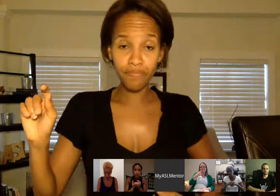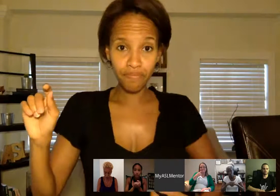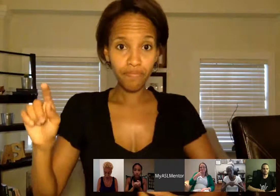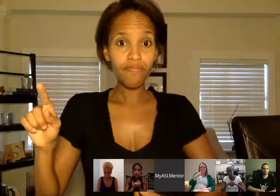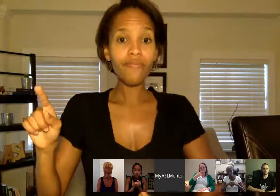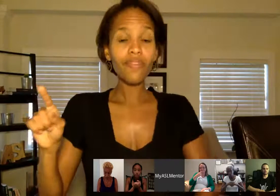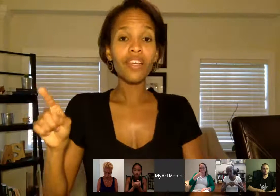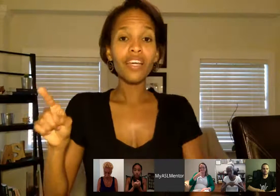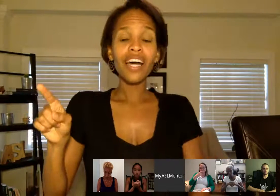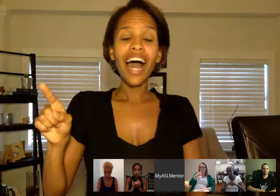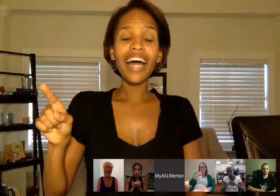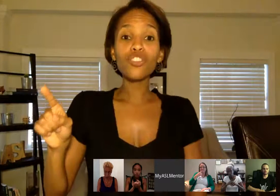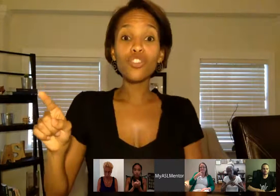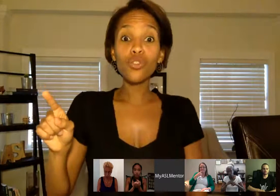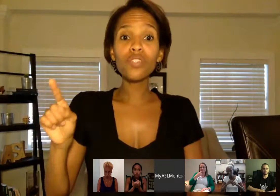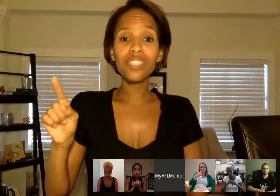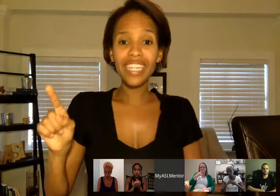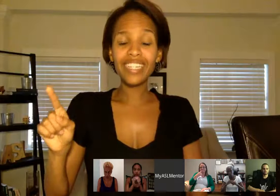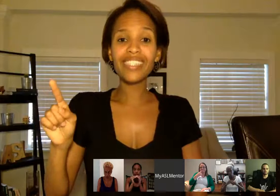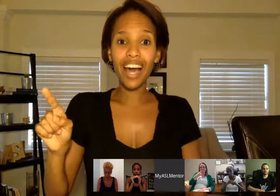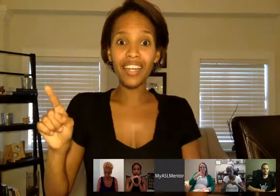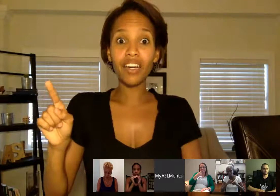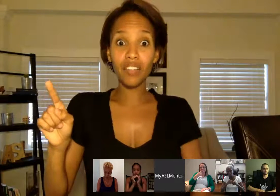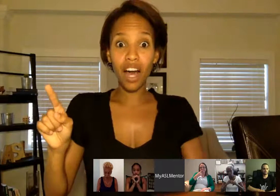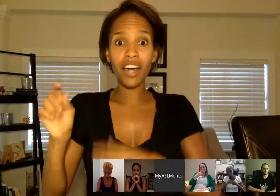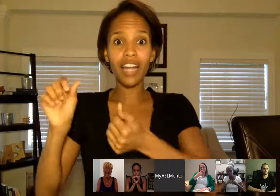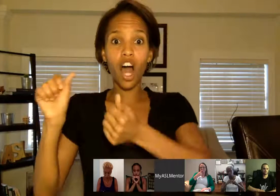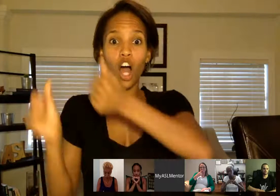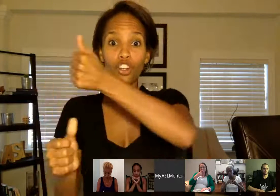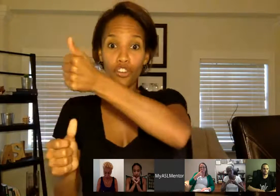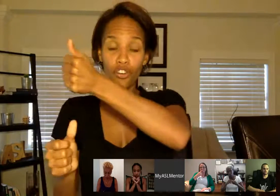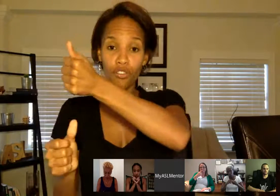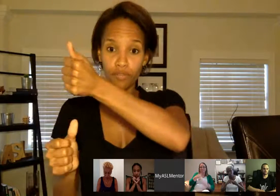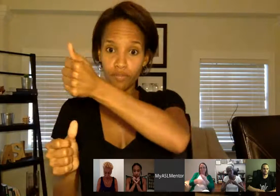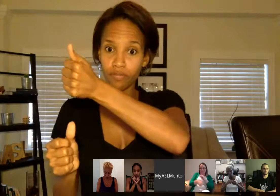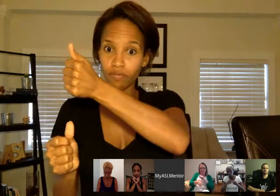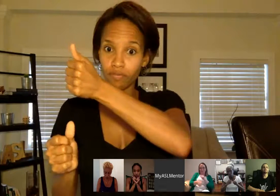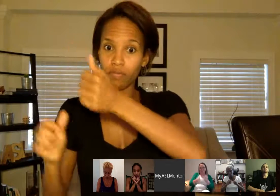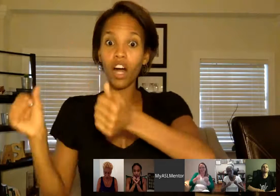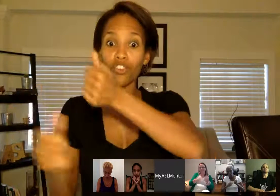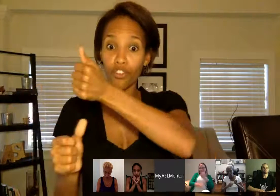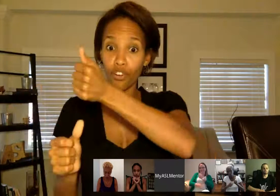sector, I do see signed a lot under.